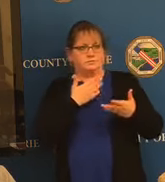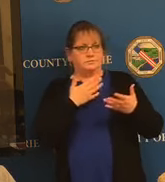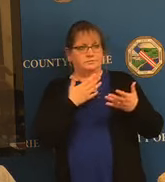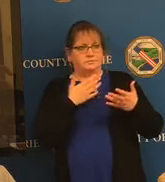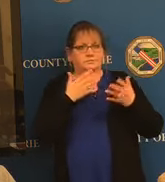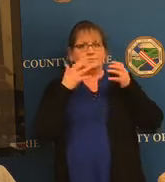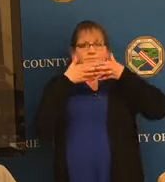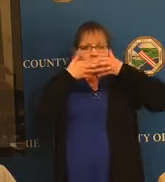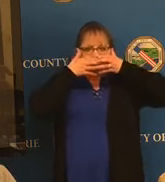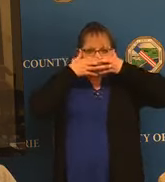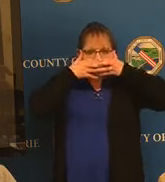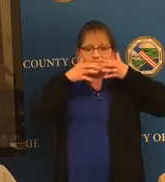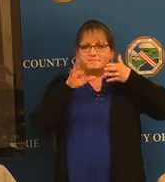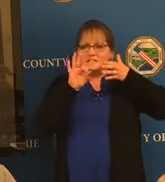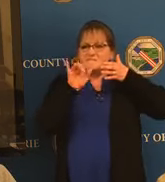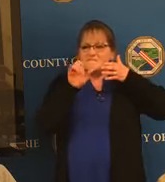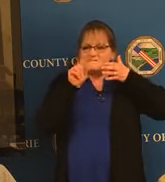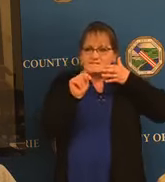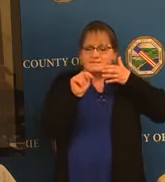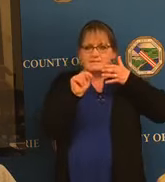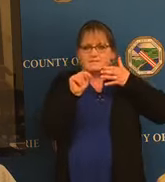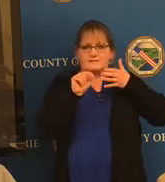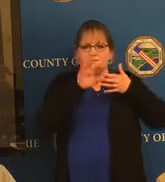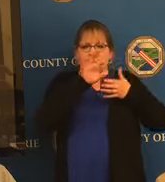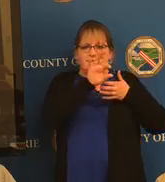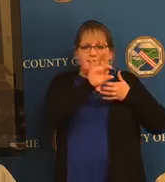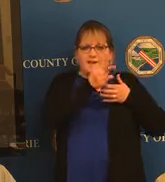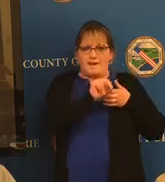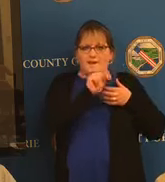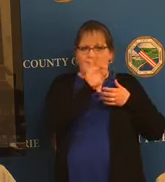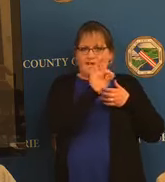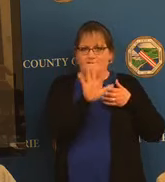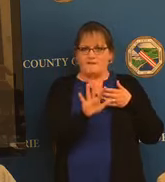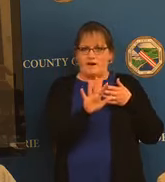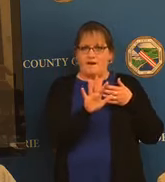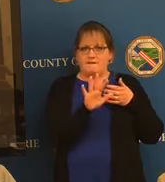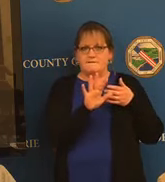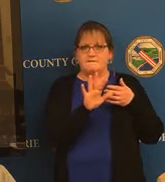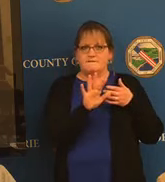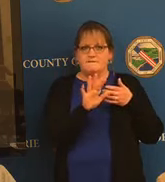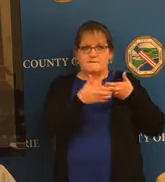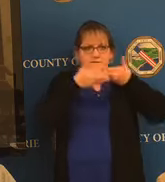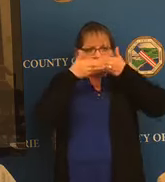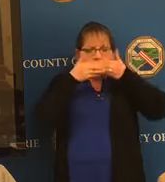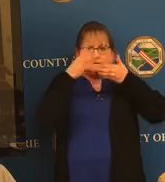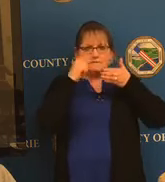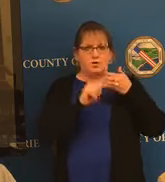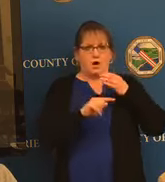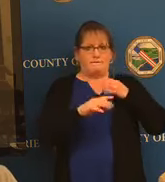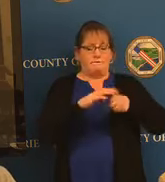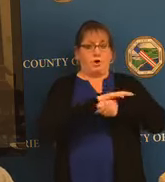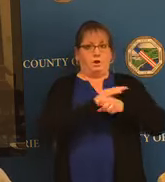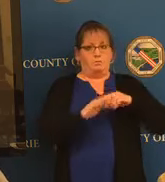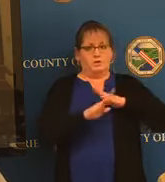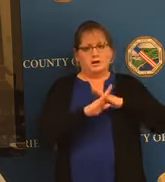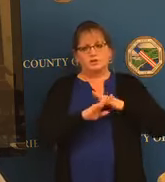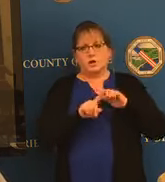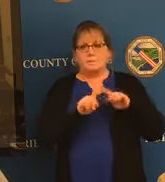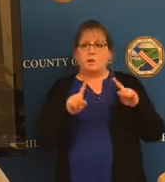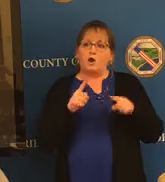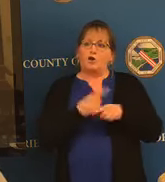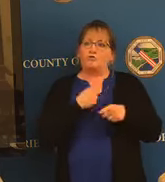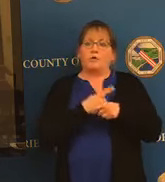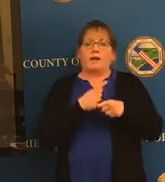that has been medically fit for somebody that has a respirator in it to give full protection. However, a mask, just a